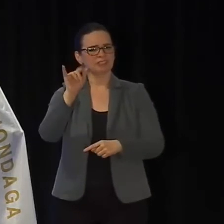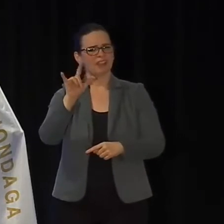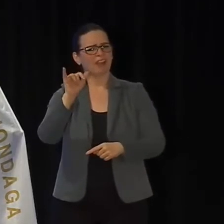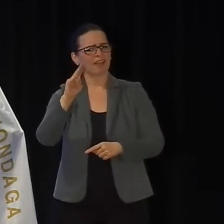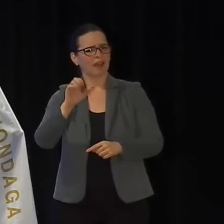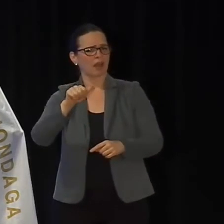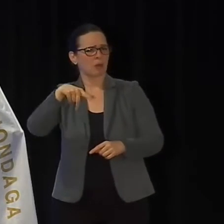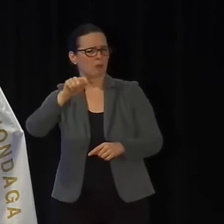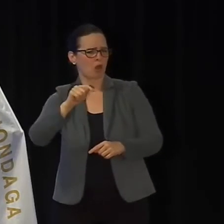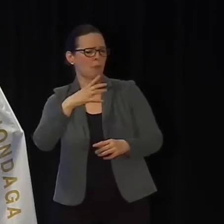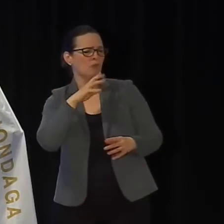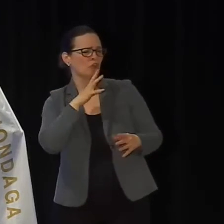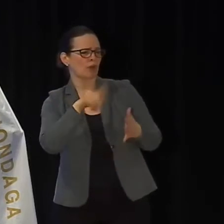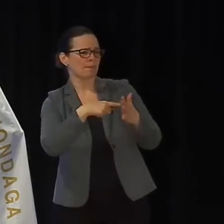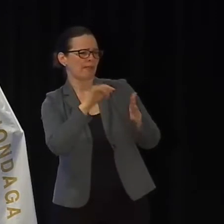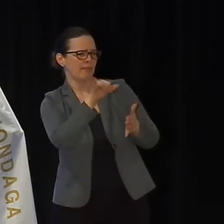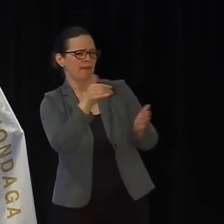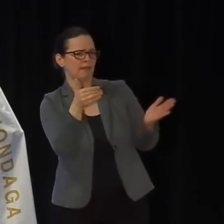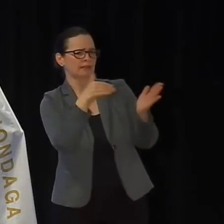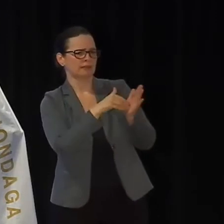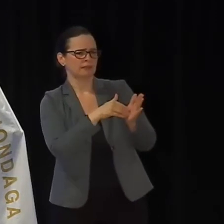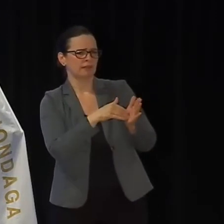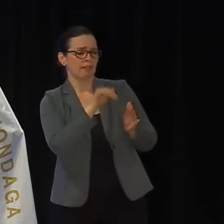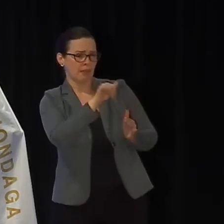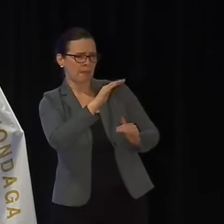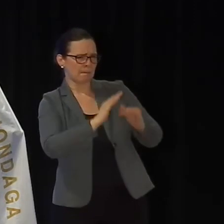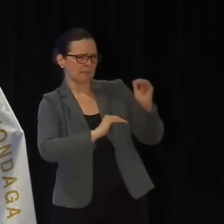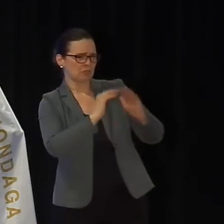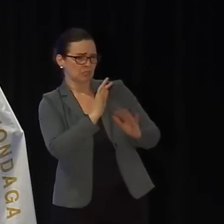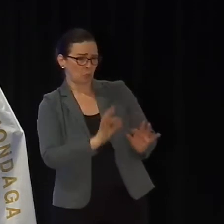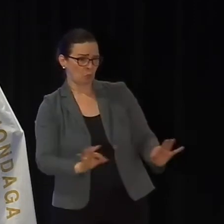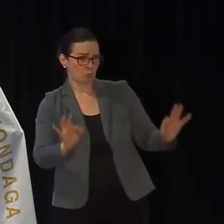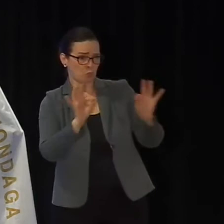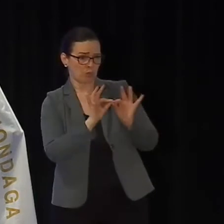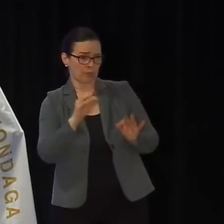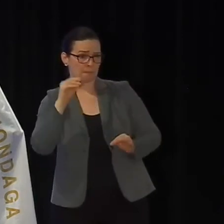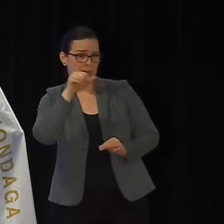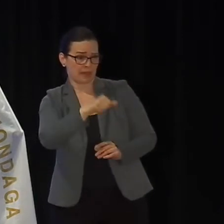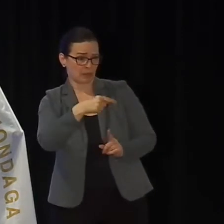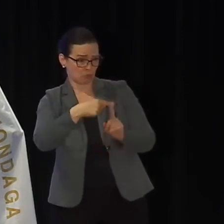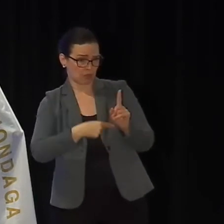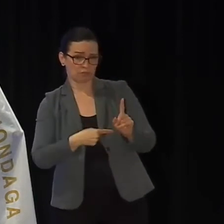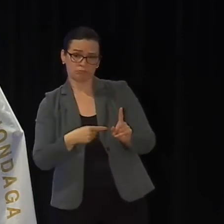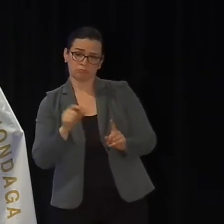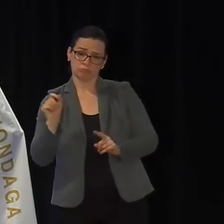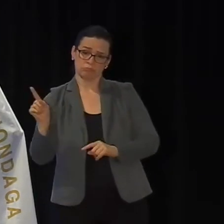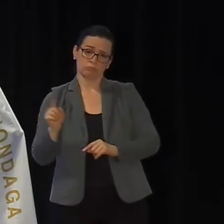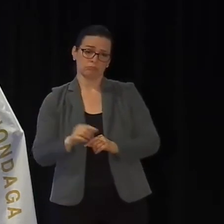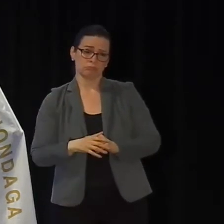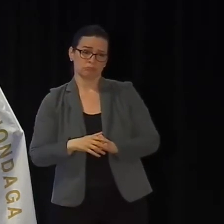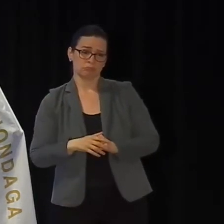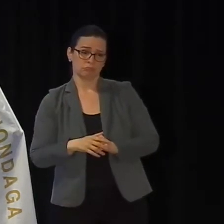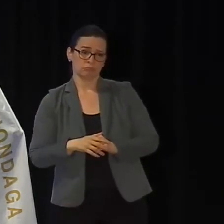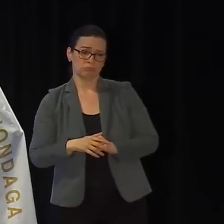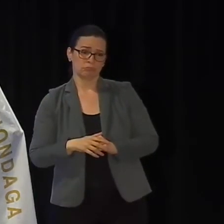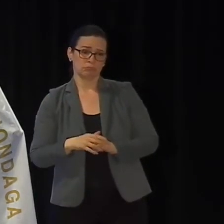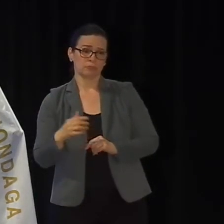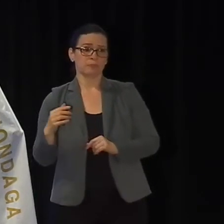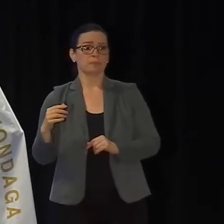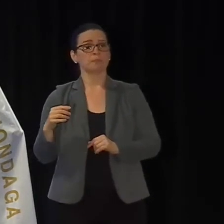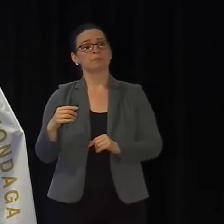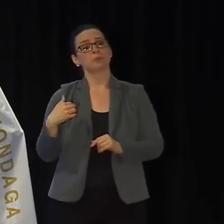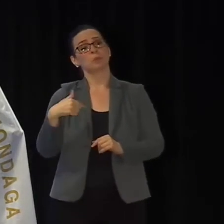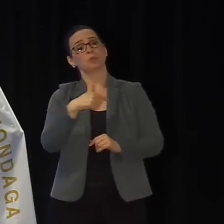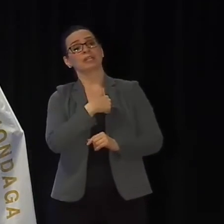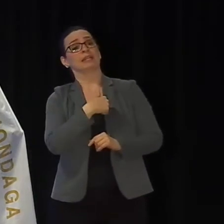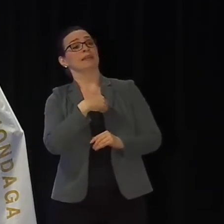county support? We need, we expect communication from any municipality that has code